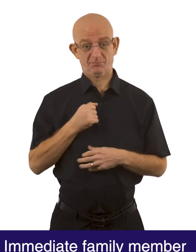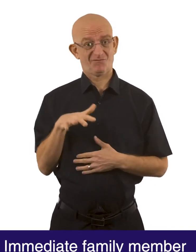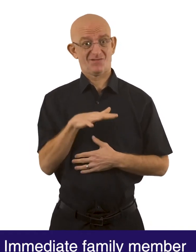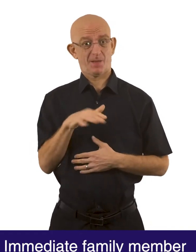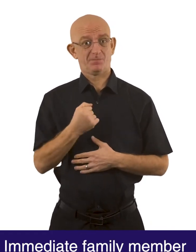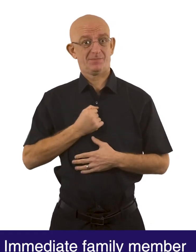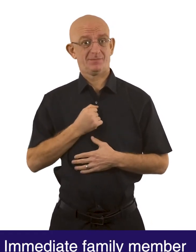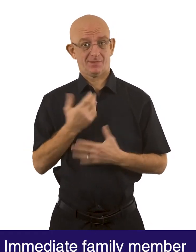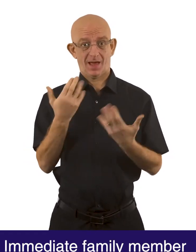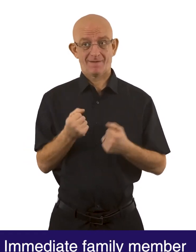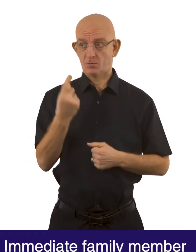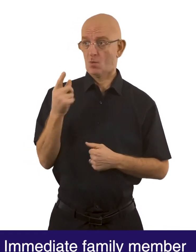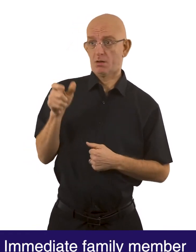Immediate family member.